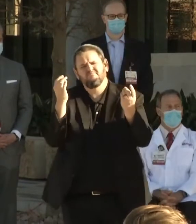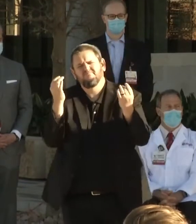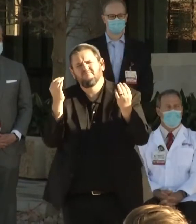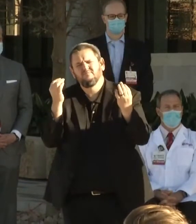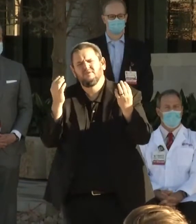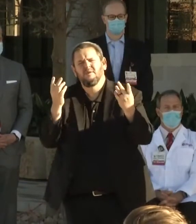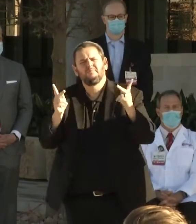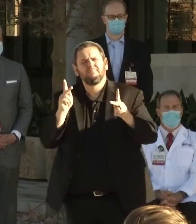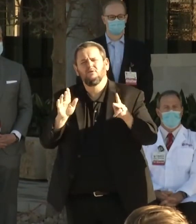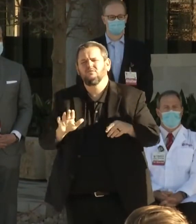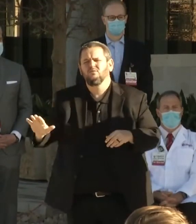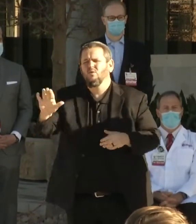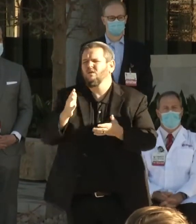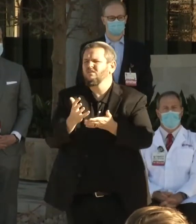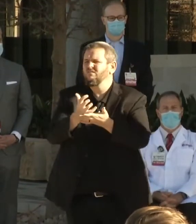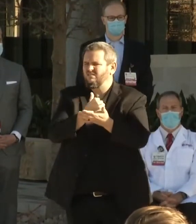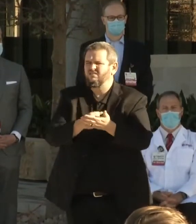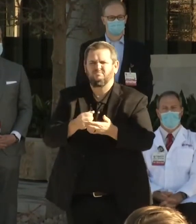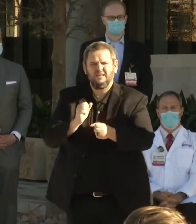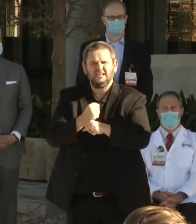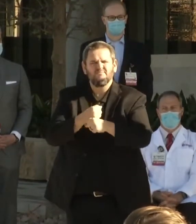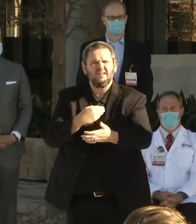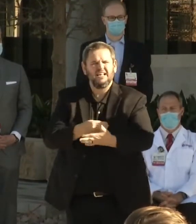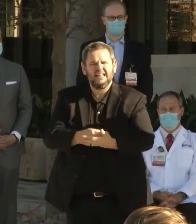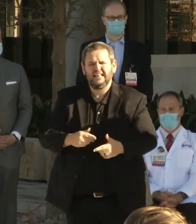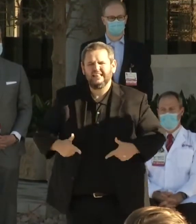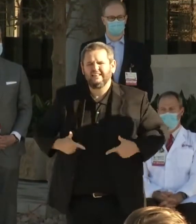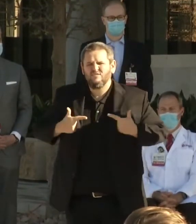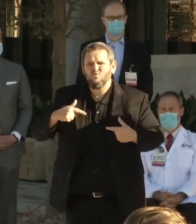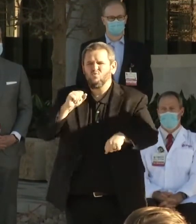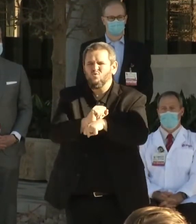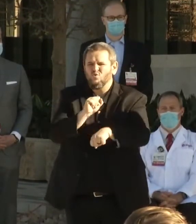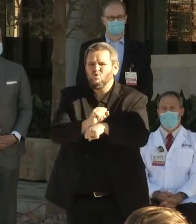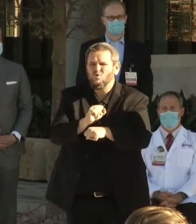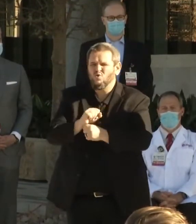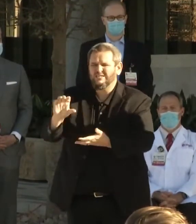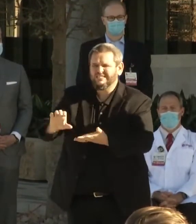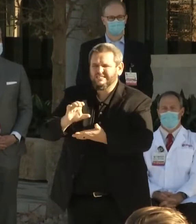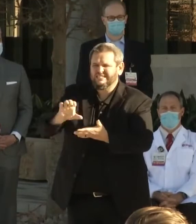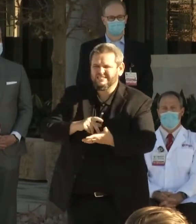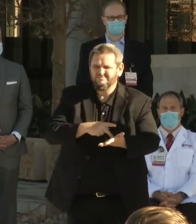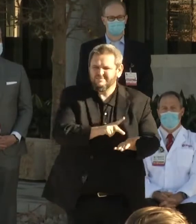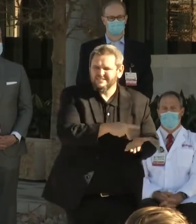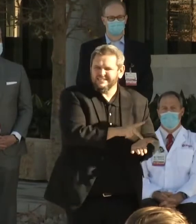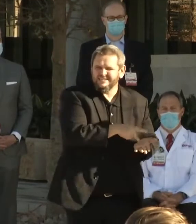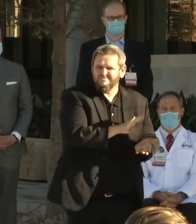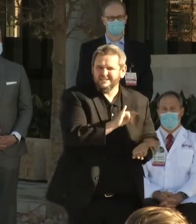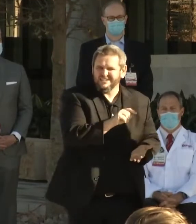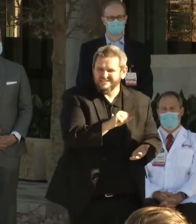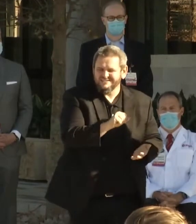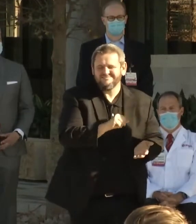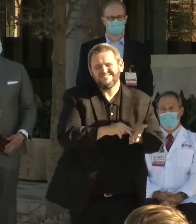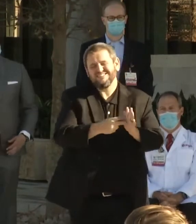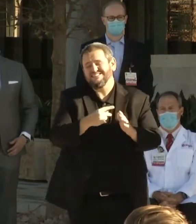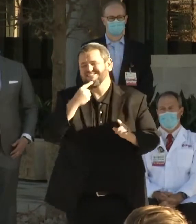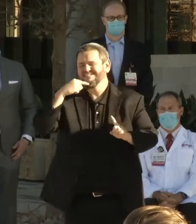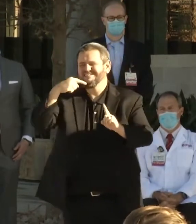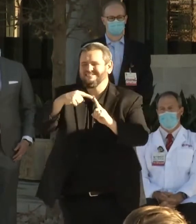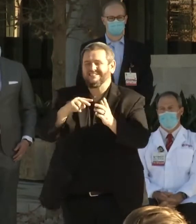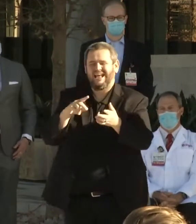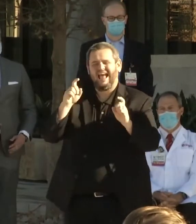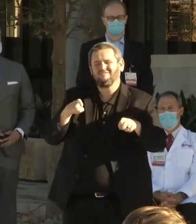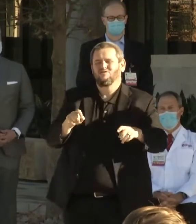So we have to balance all of that. And so really it's a personal responsibility, and I want people to limit those gatherings,